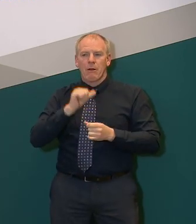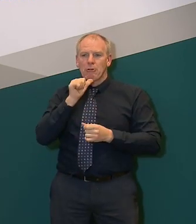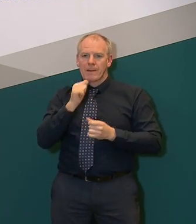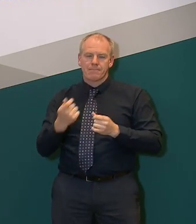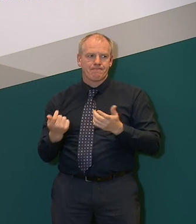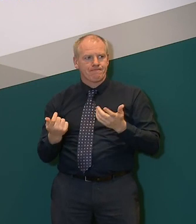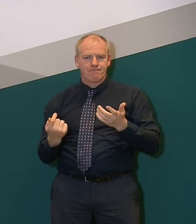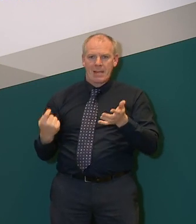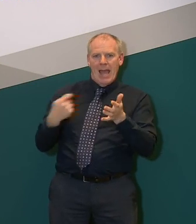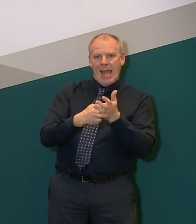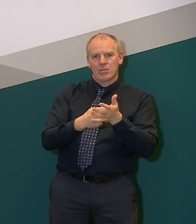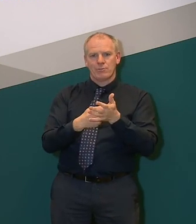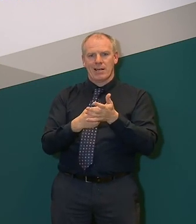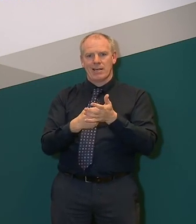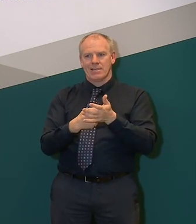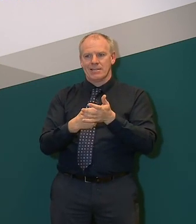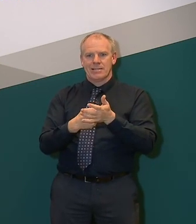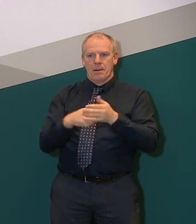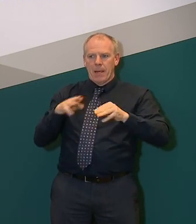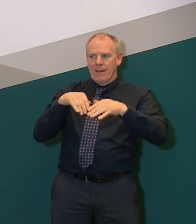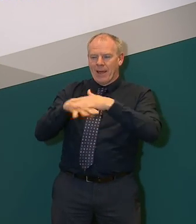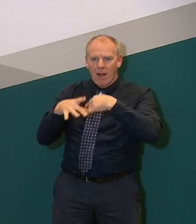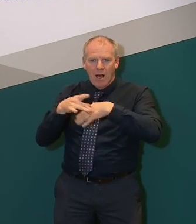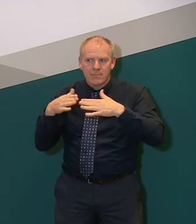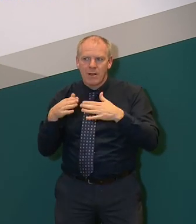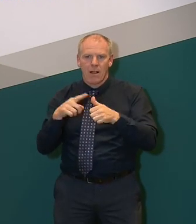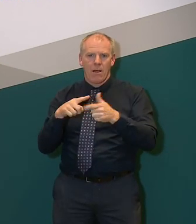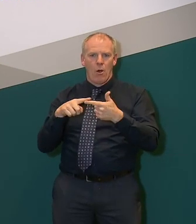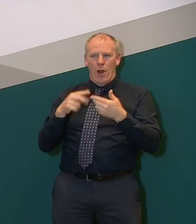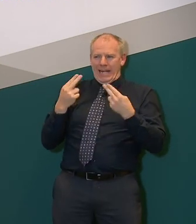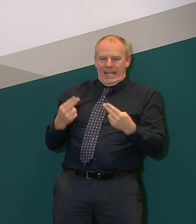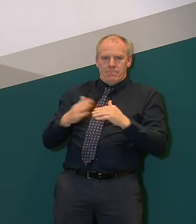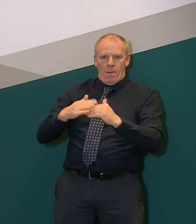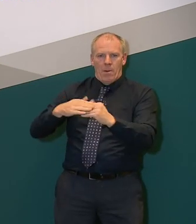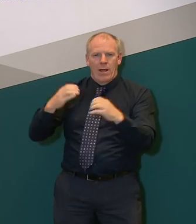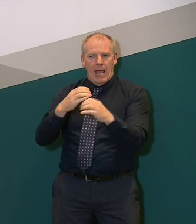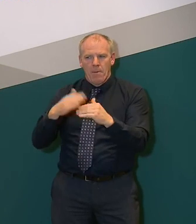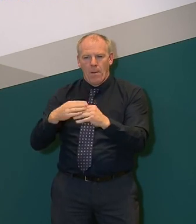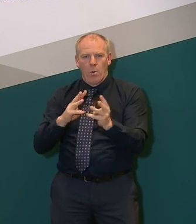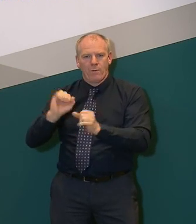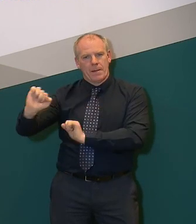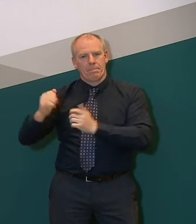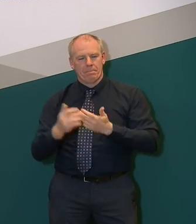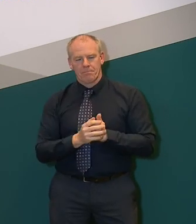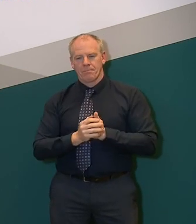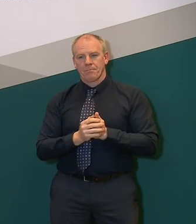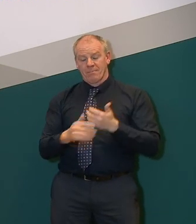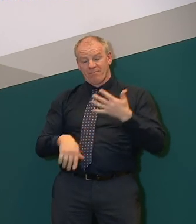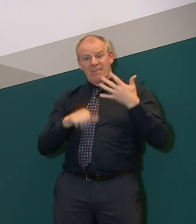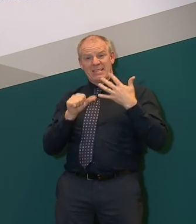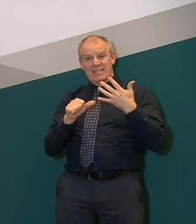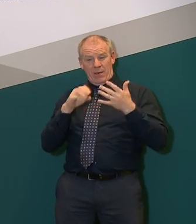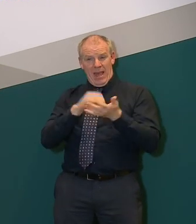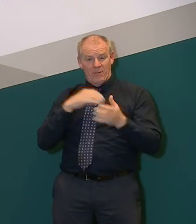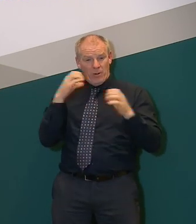not as many hospital admissions or need for caring. There's also the issue that we all need to care for